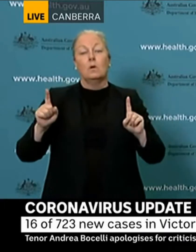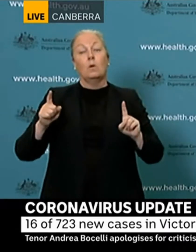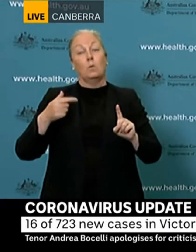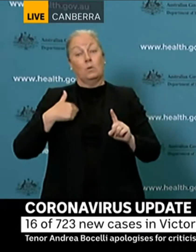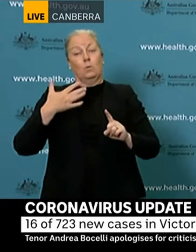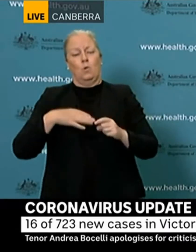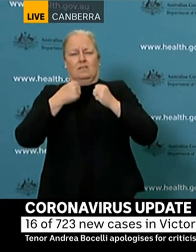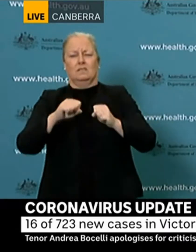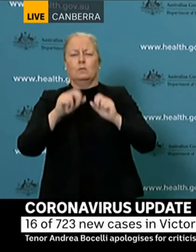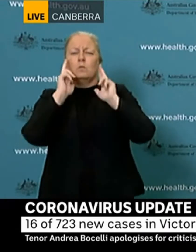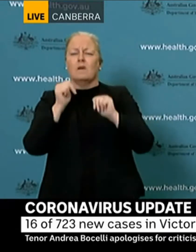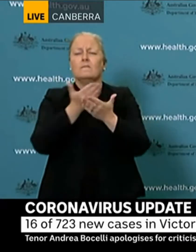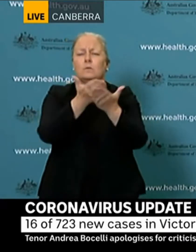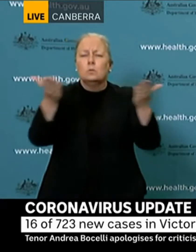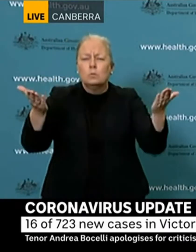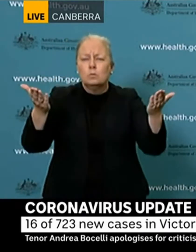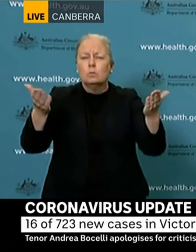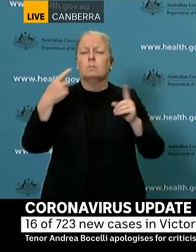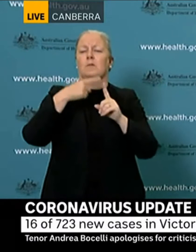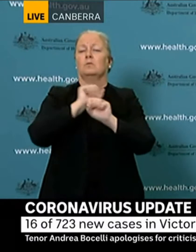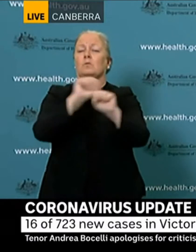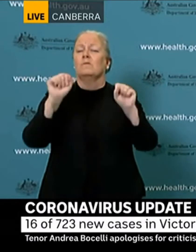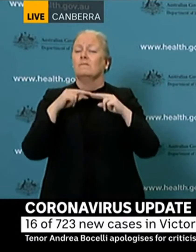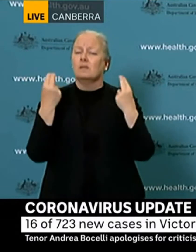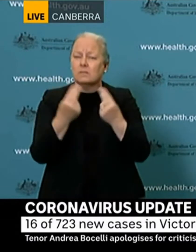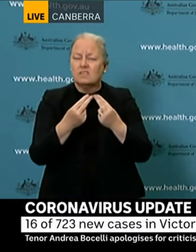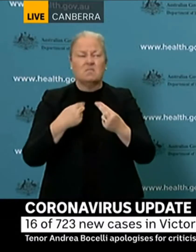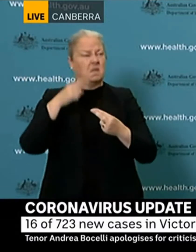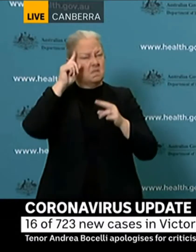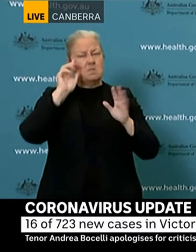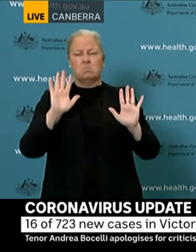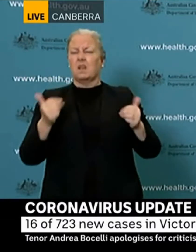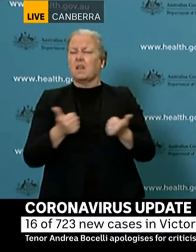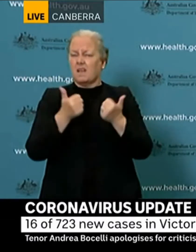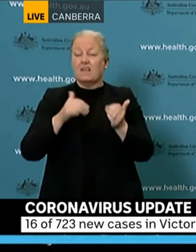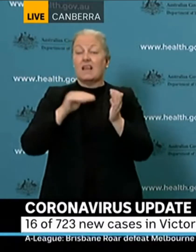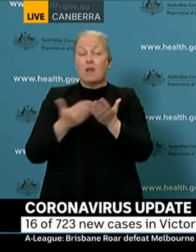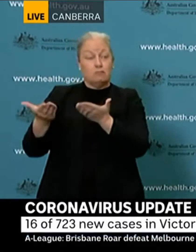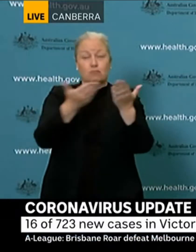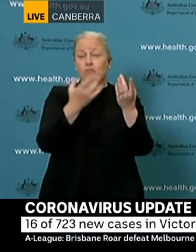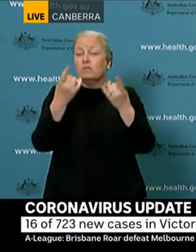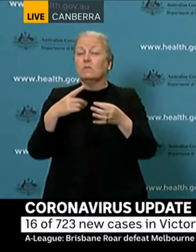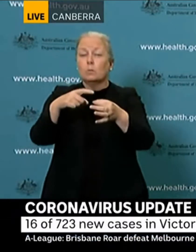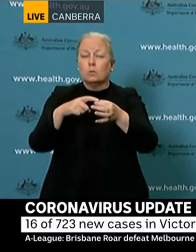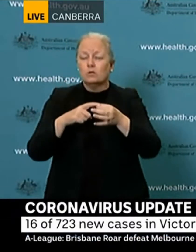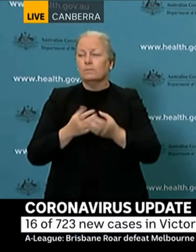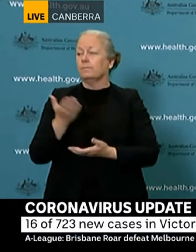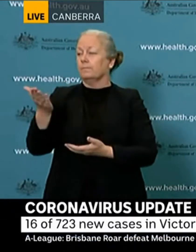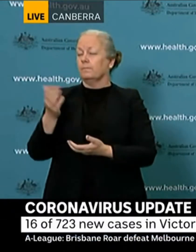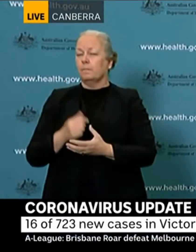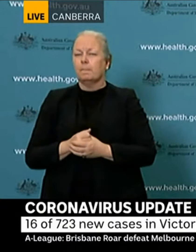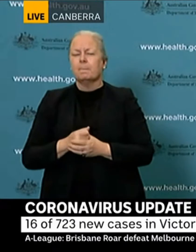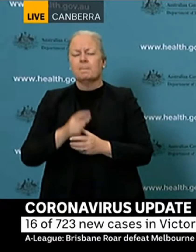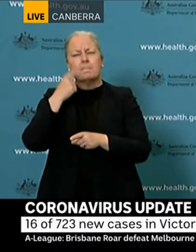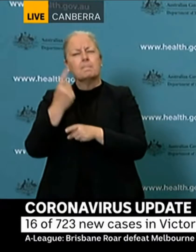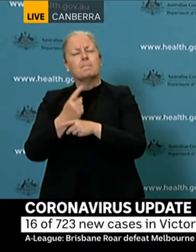us and yourself and your families. So I'll leave that there and ask for questions. Thank you. It's emerged in